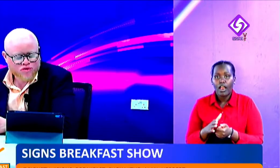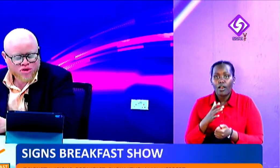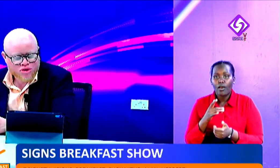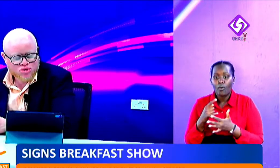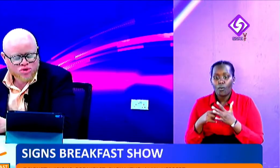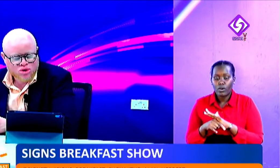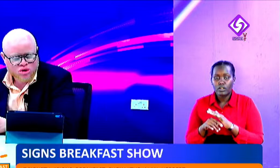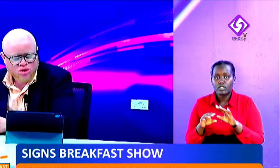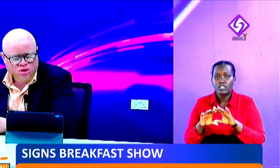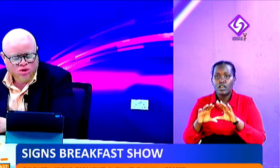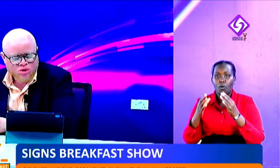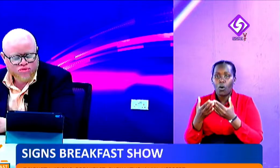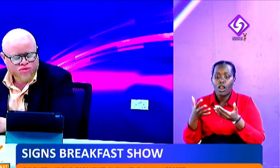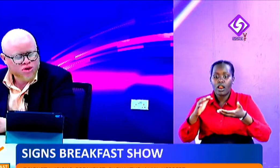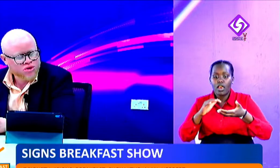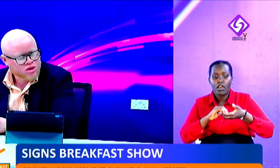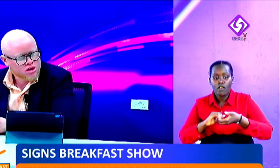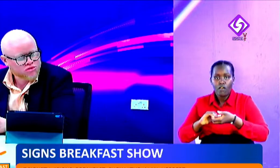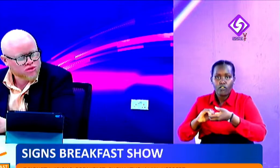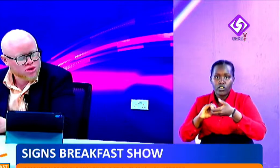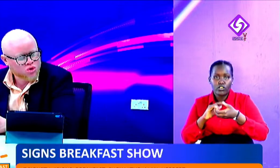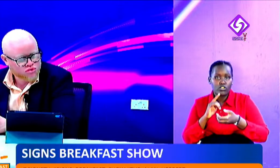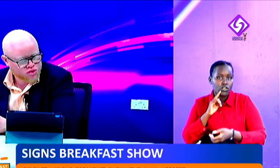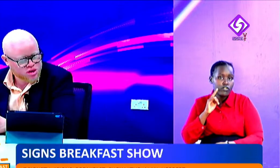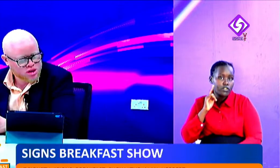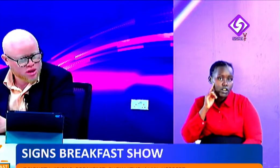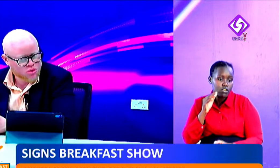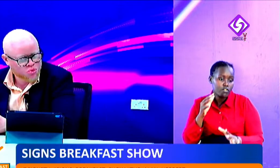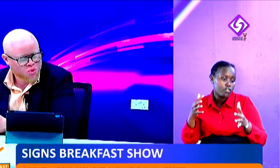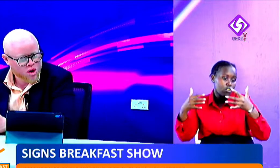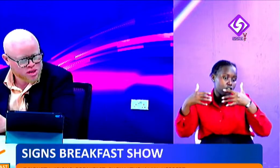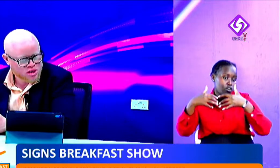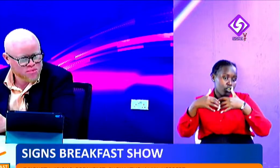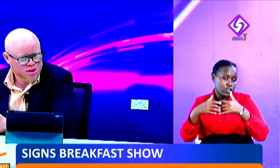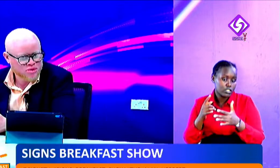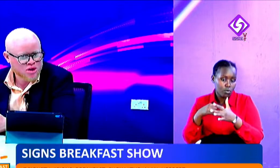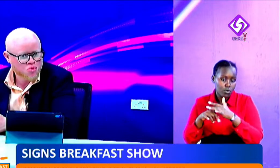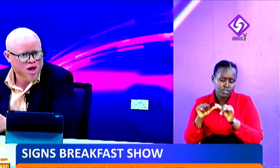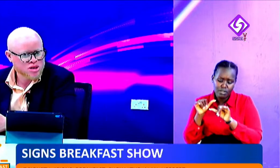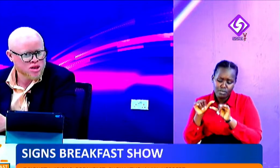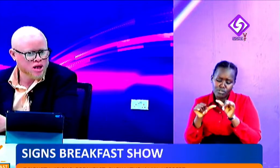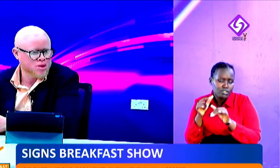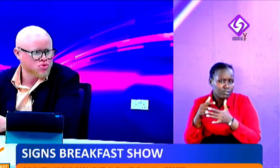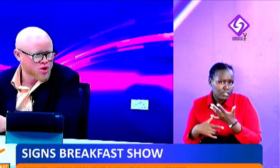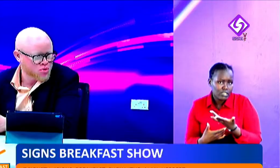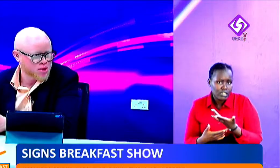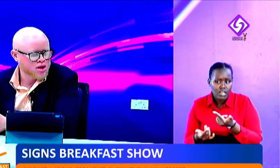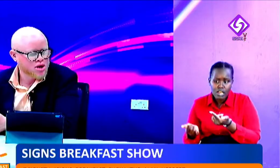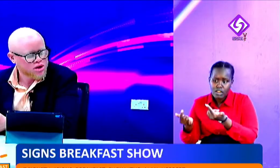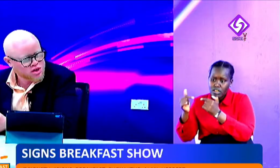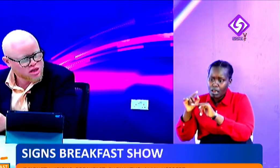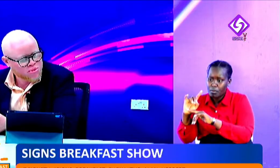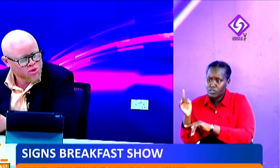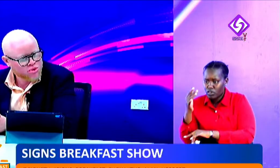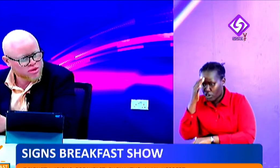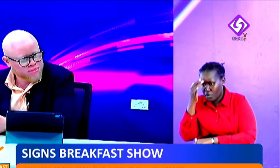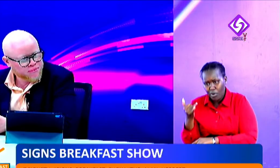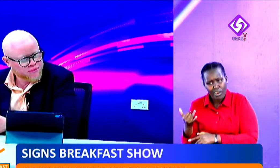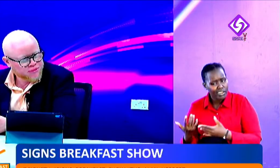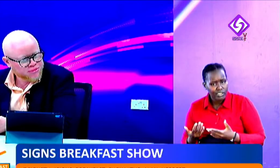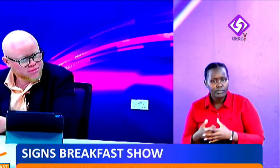World Federation of the Deaf conference? What is it about, and why is it coming to Nairobi this time